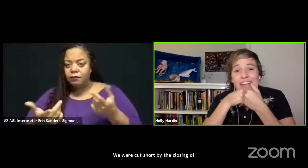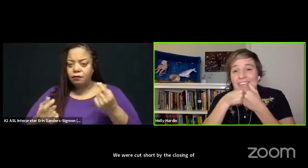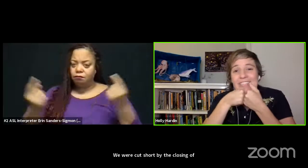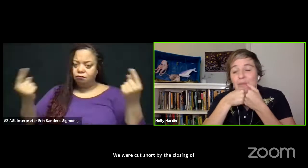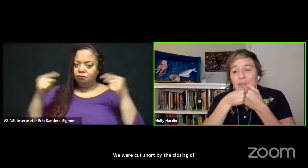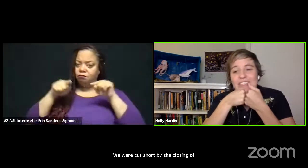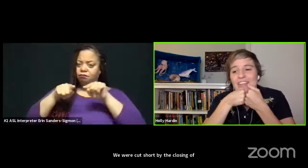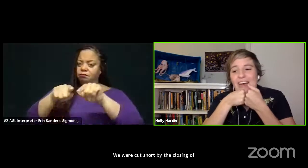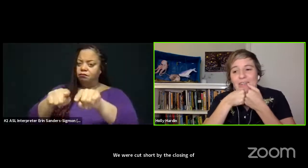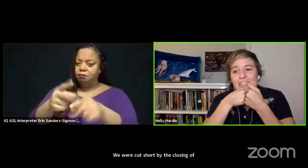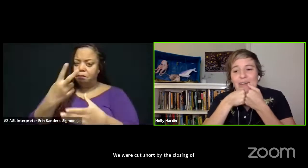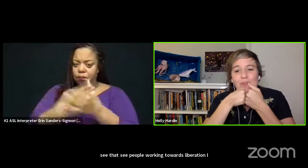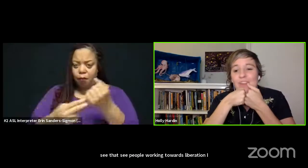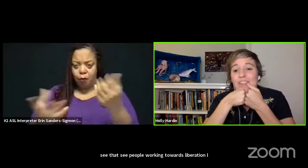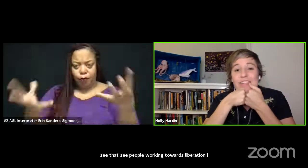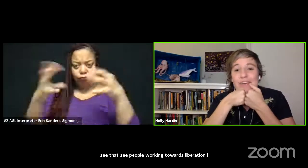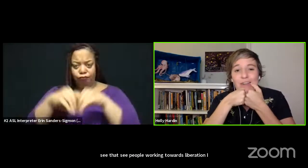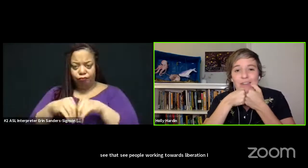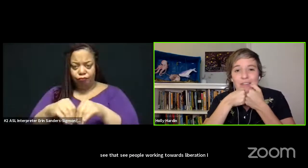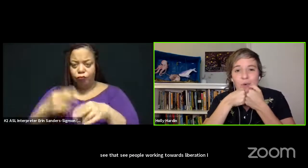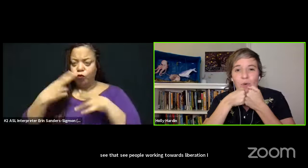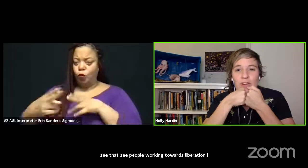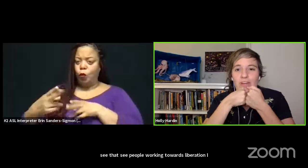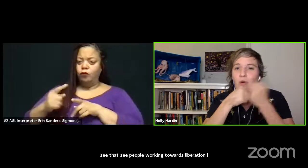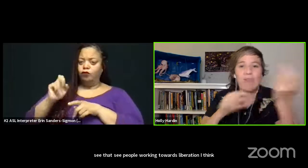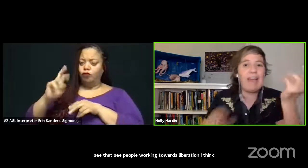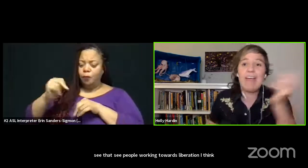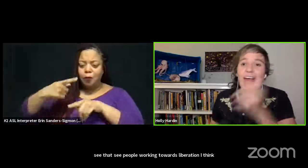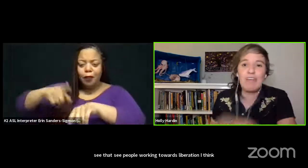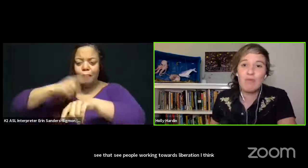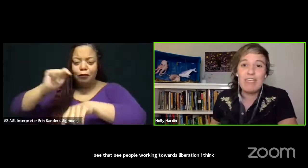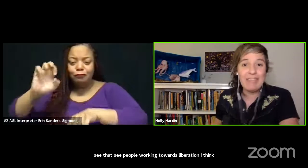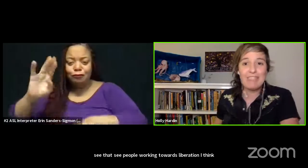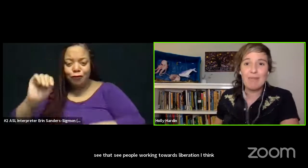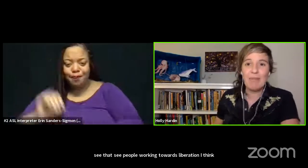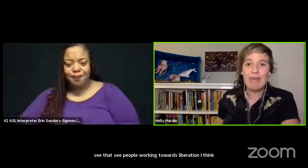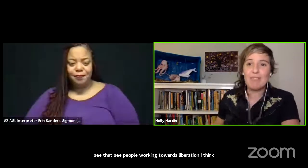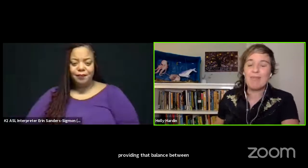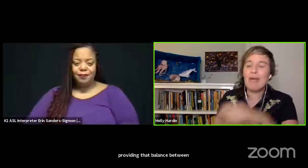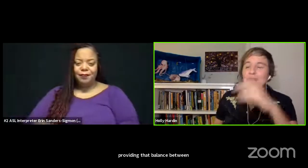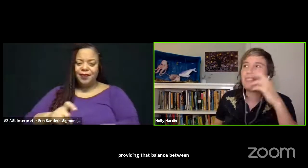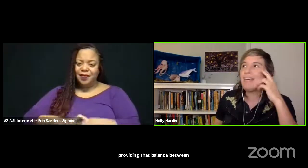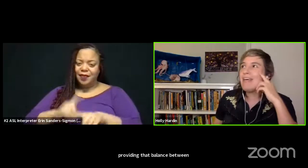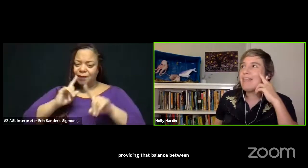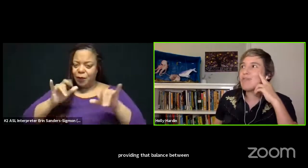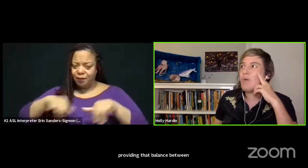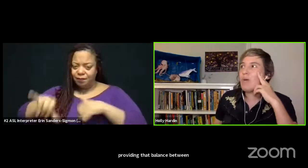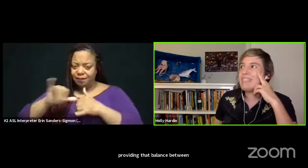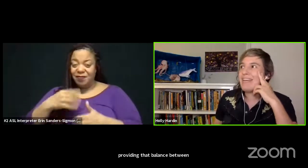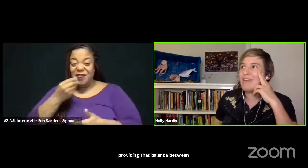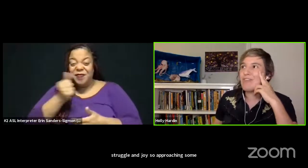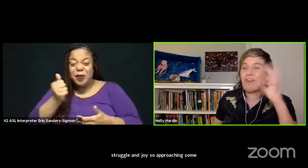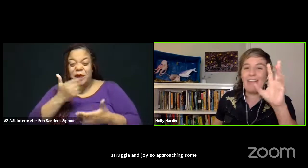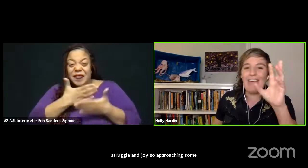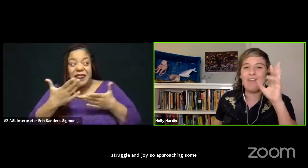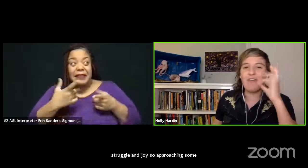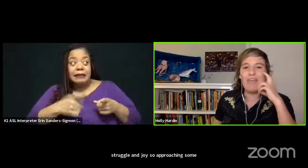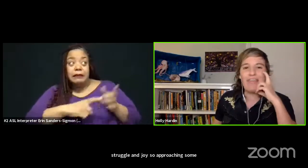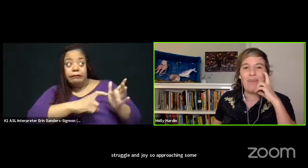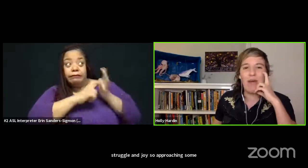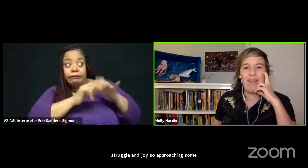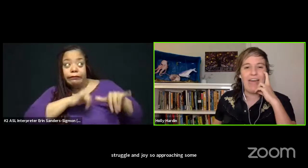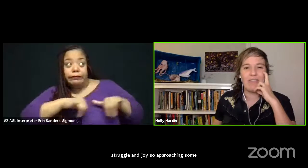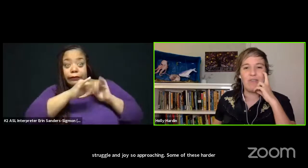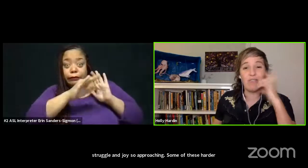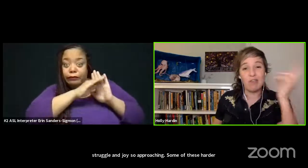Even if, like I said, it means not having time for all the standards or like having to rethink some of them. Sometimes there's one standard during that